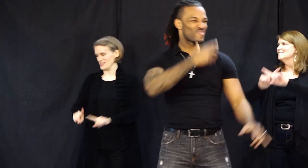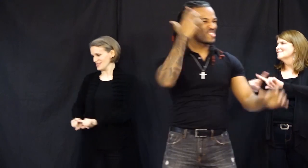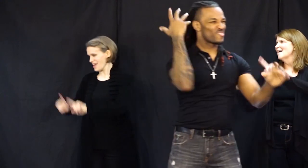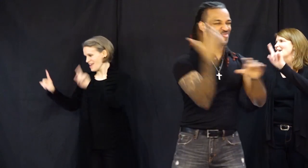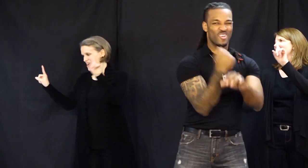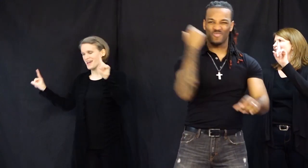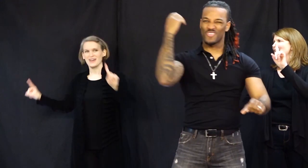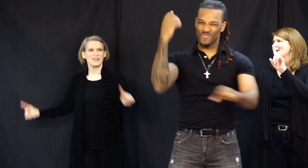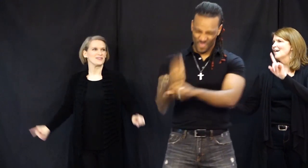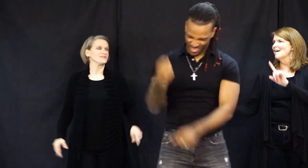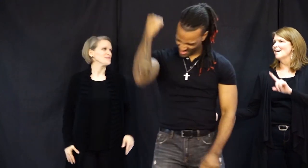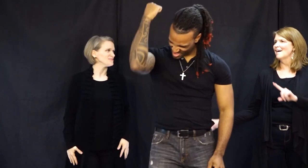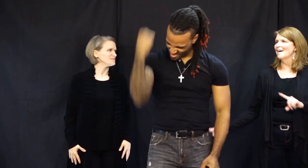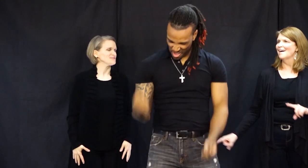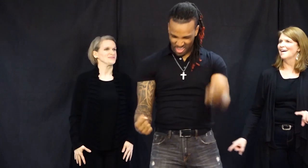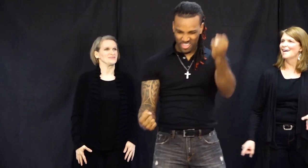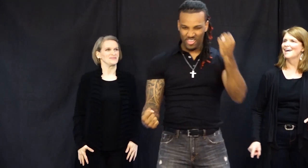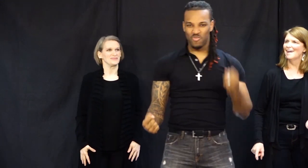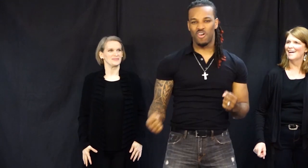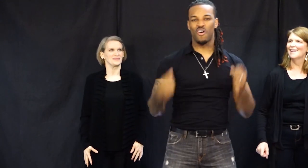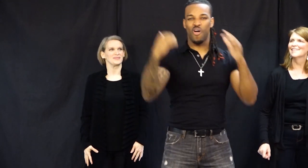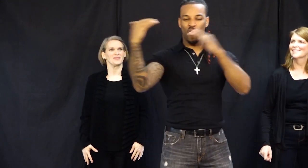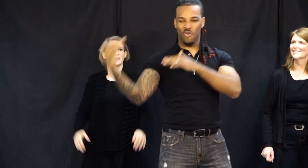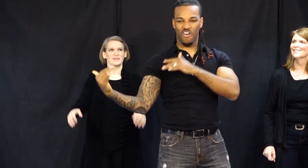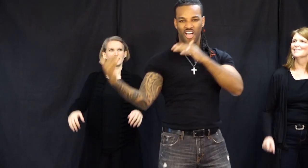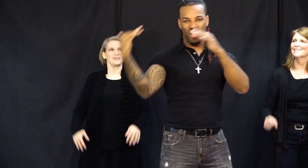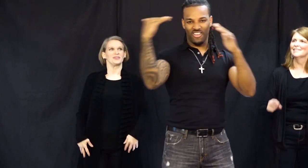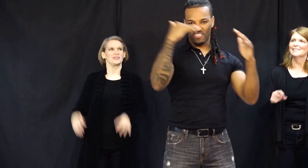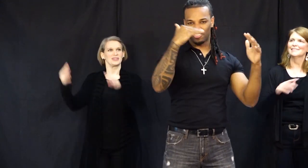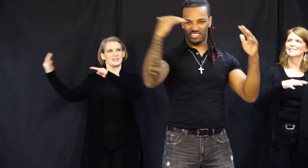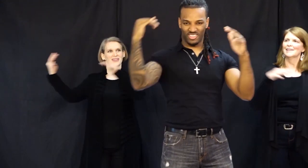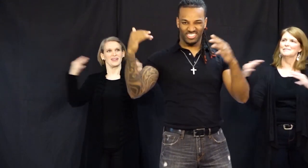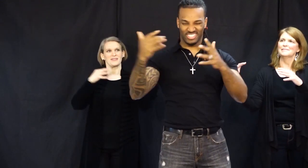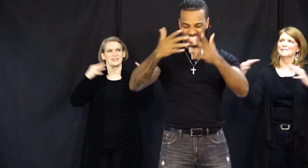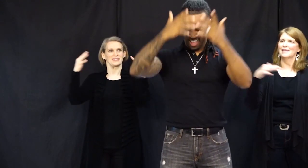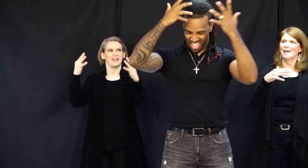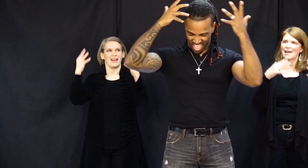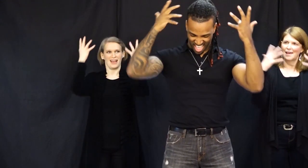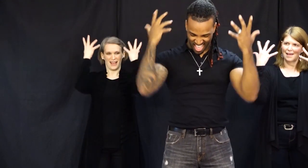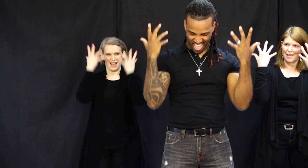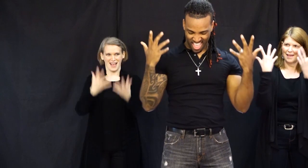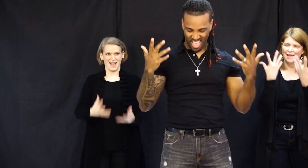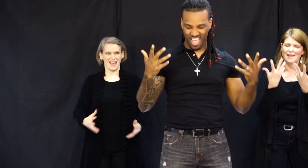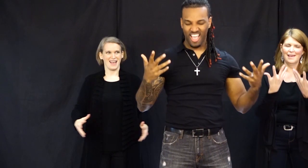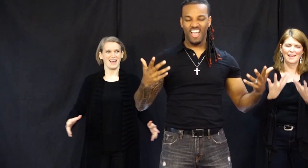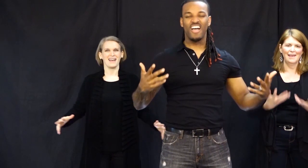We won! We won! We won! We won! The world turned upside